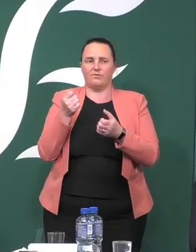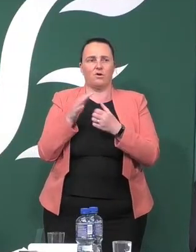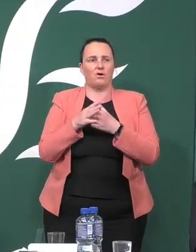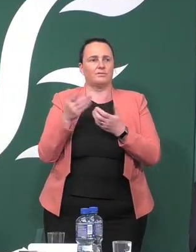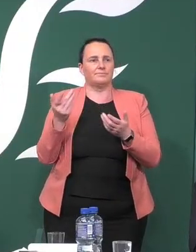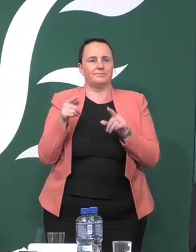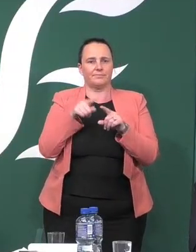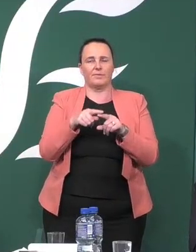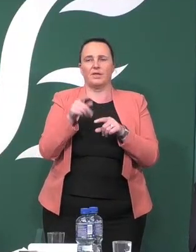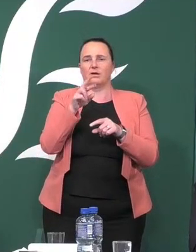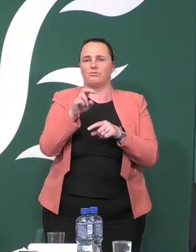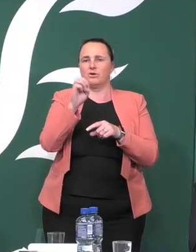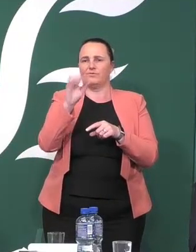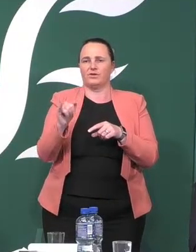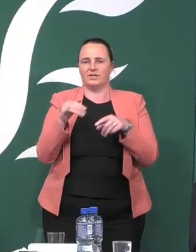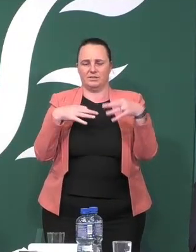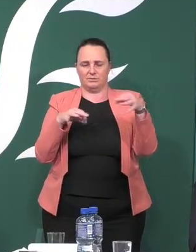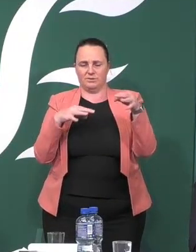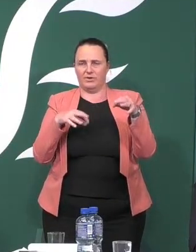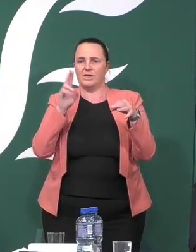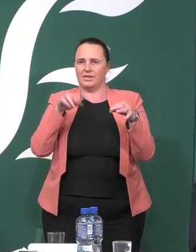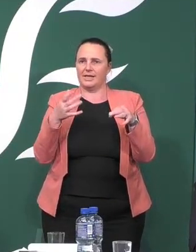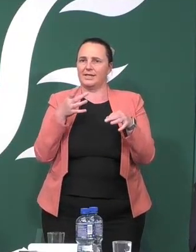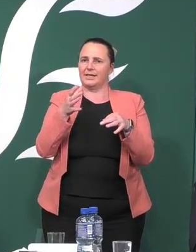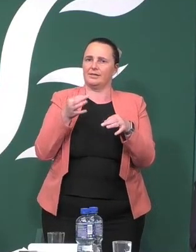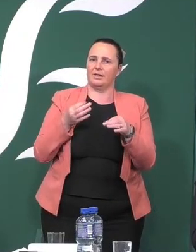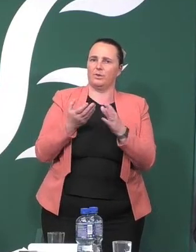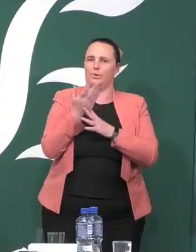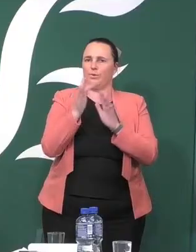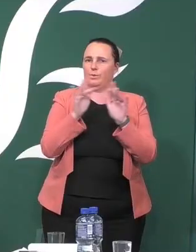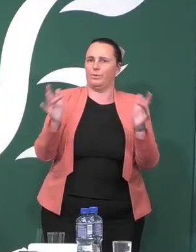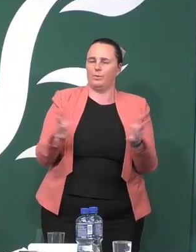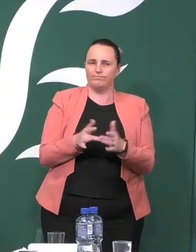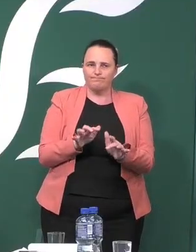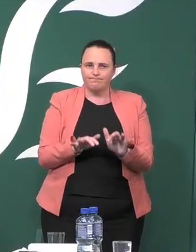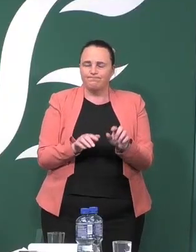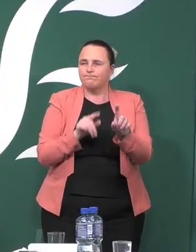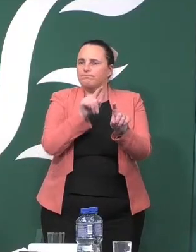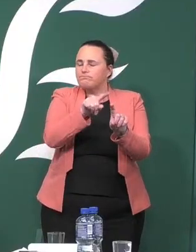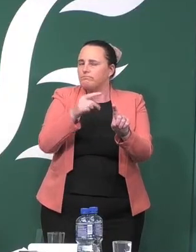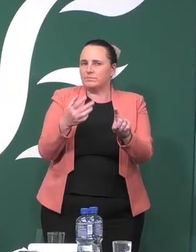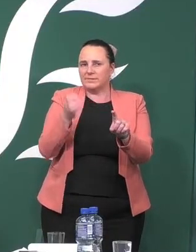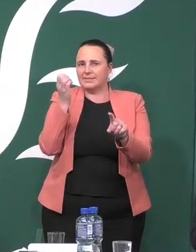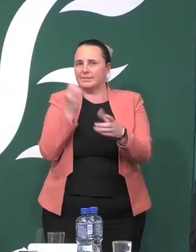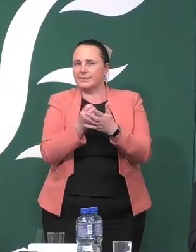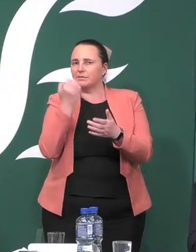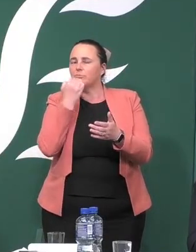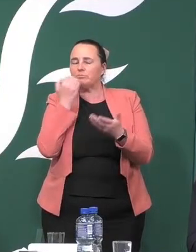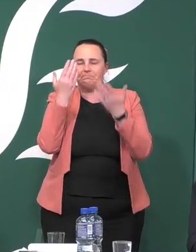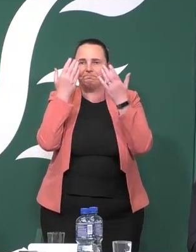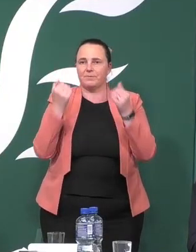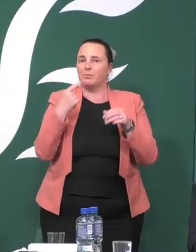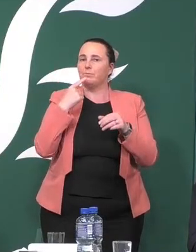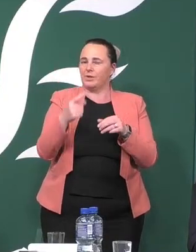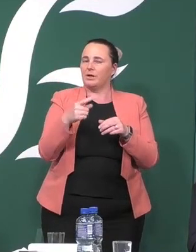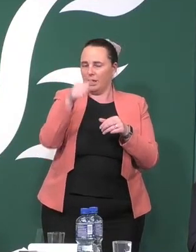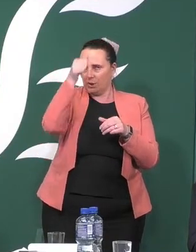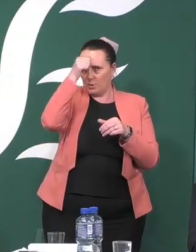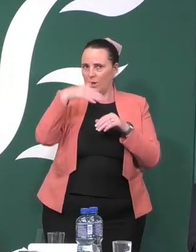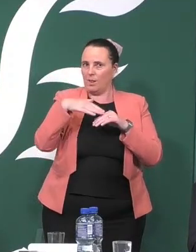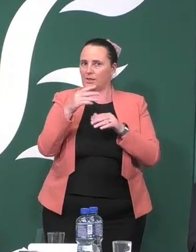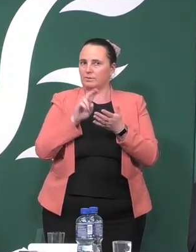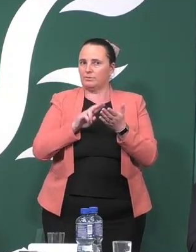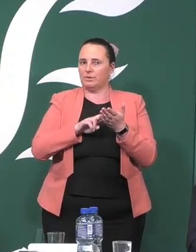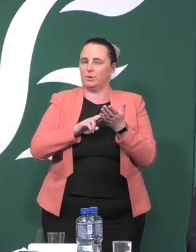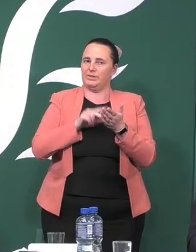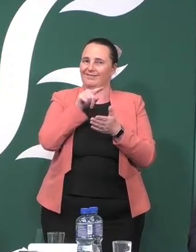recovery certificate where people can request that online, and that has helped. I don't have the numbers, but I know there's been significant usage of that as well.